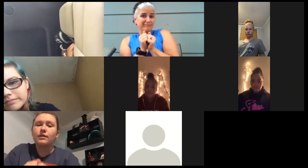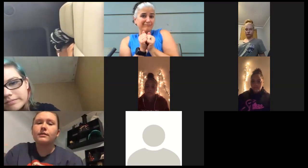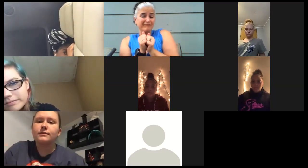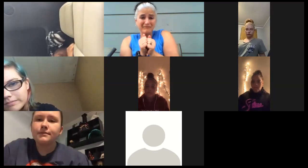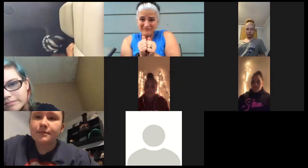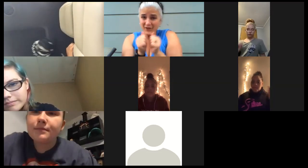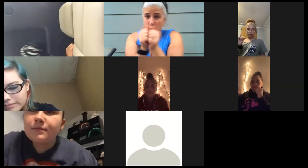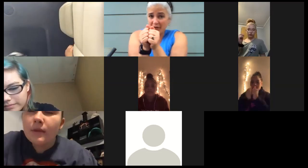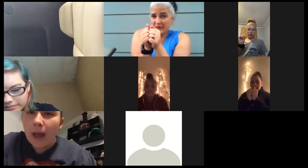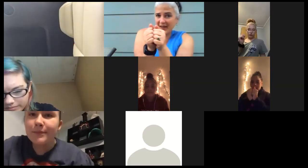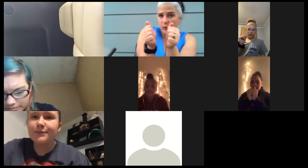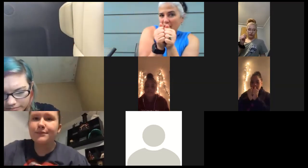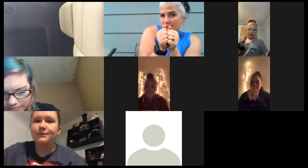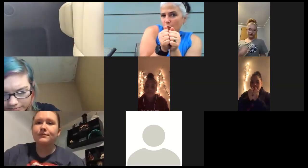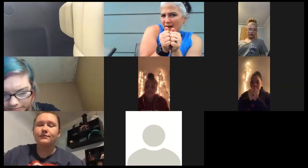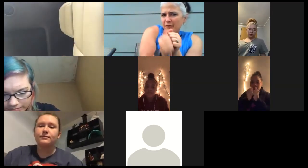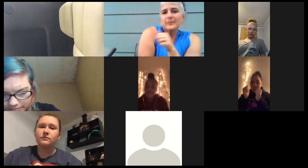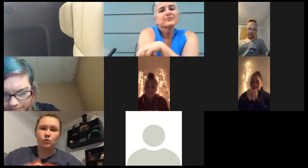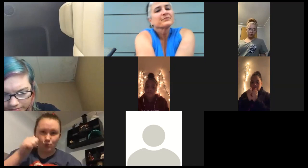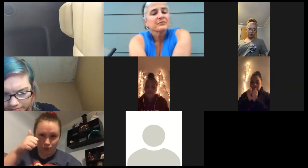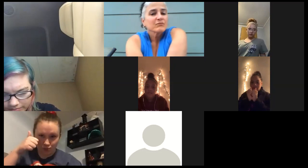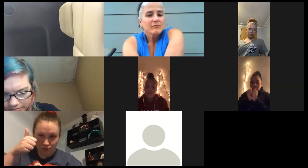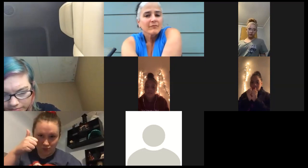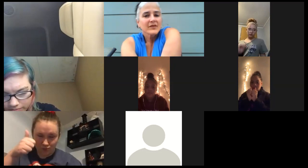with. Together.